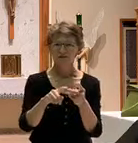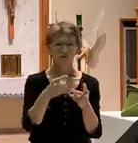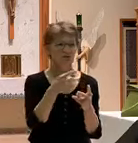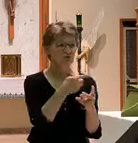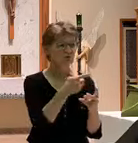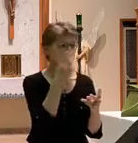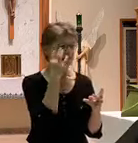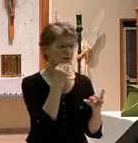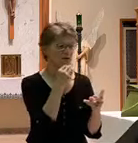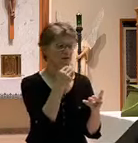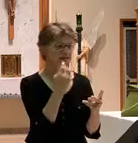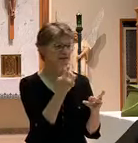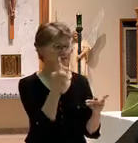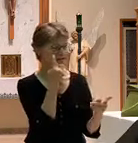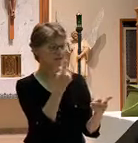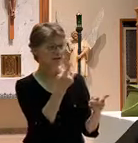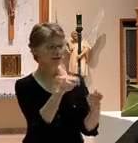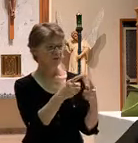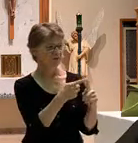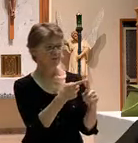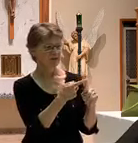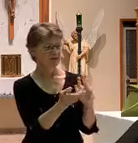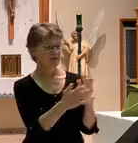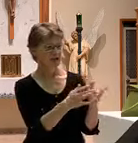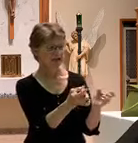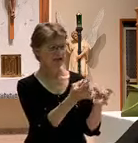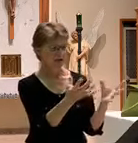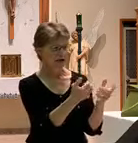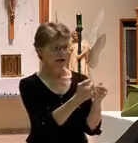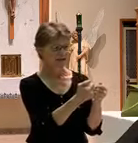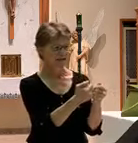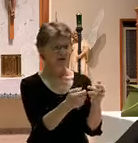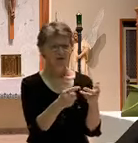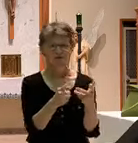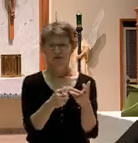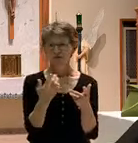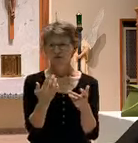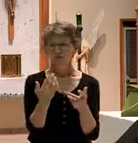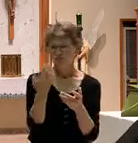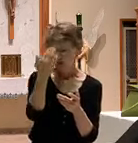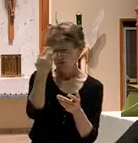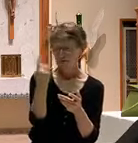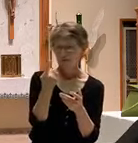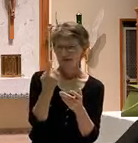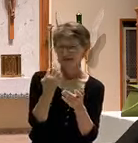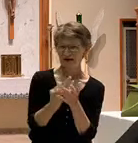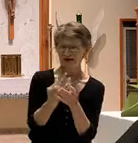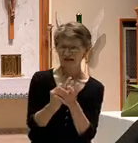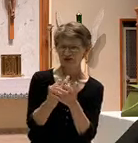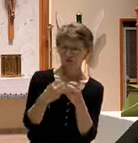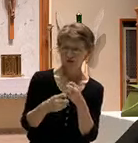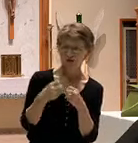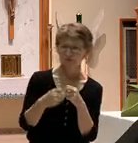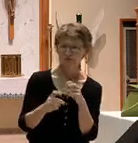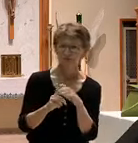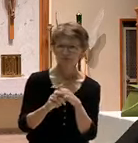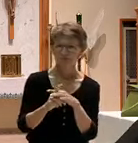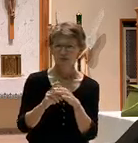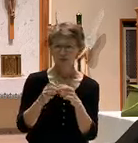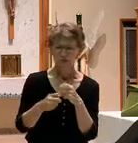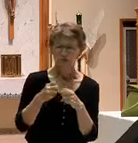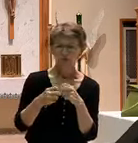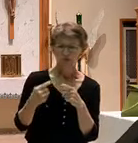who died before their time, or whether it's financial woes or job difficulties and you're worried about providing for yourself and your